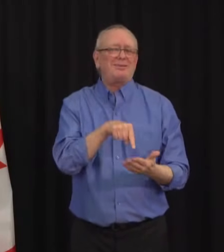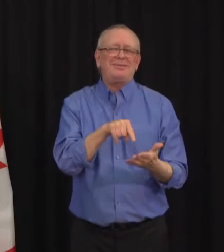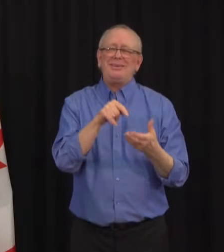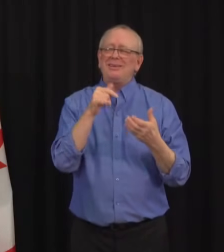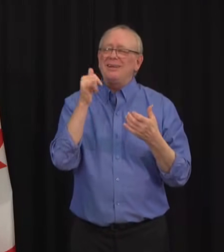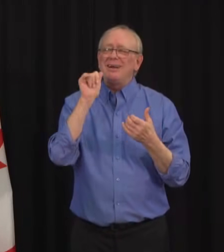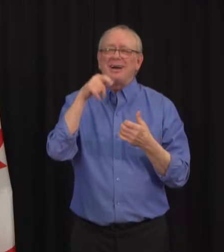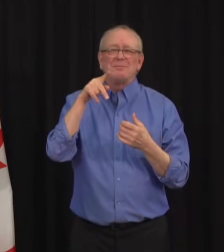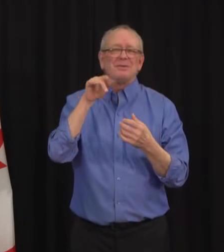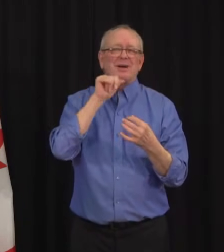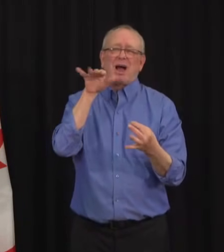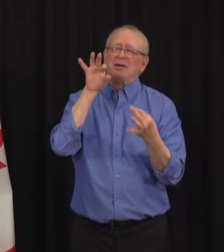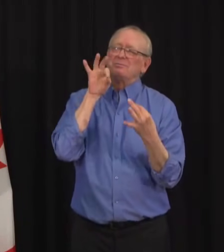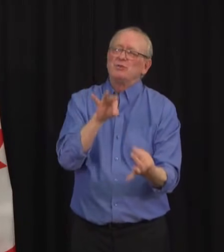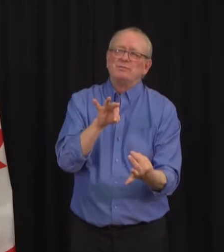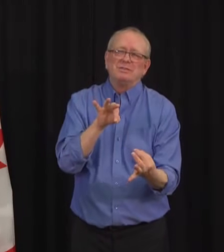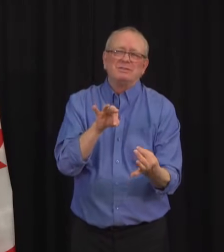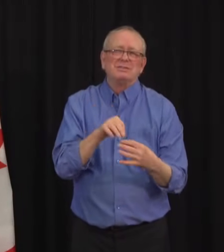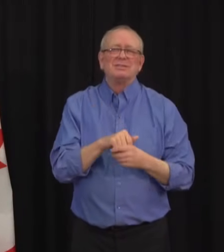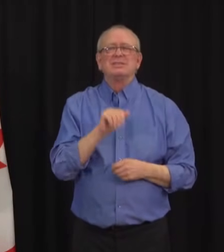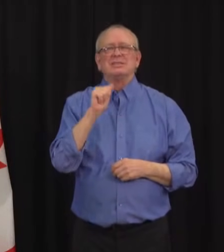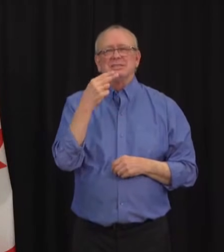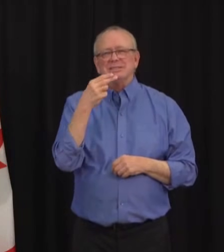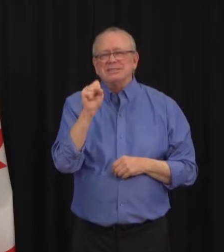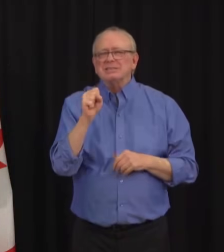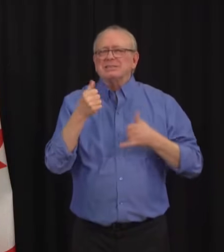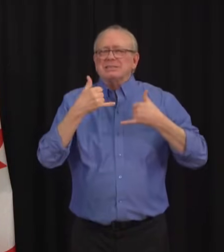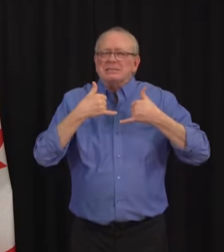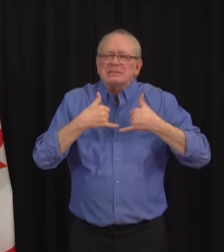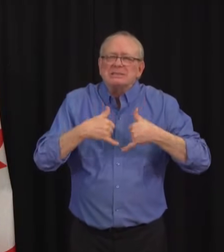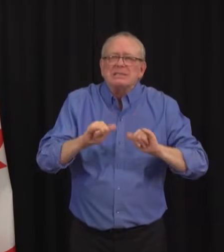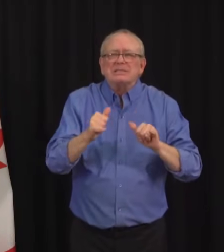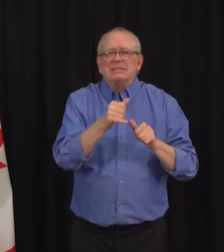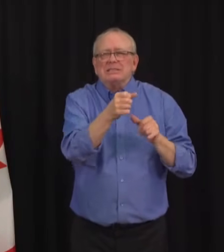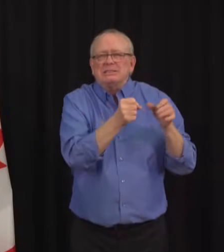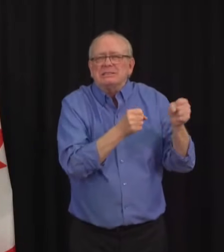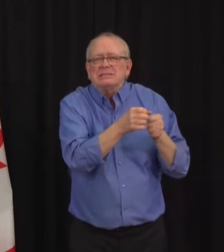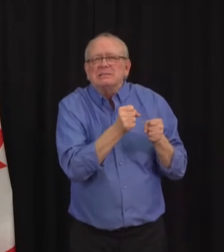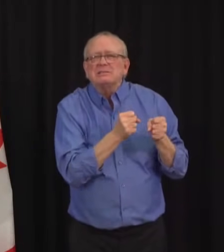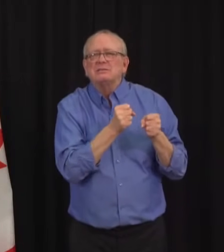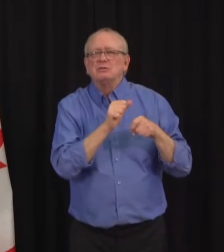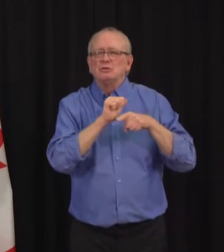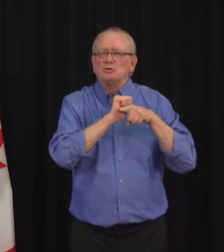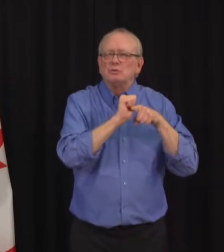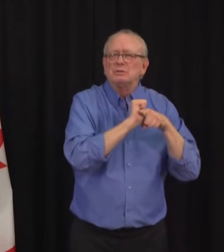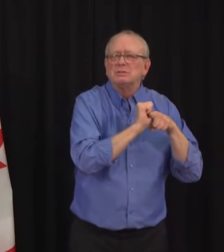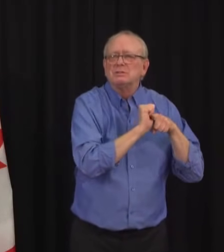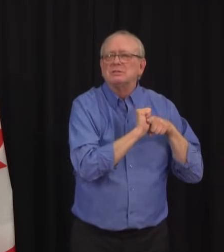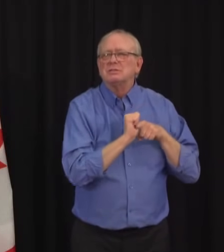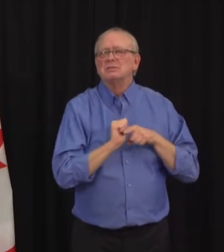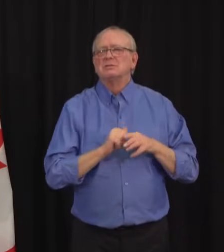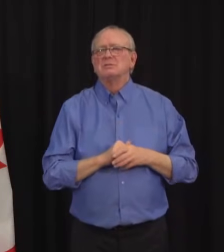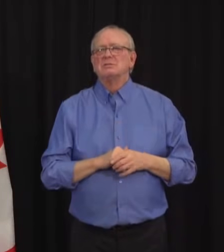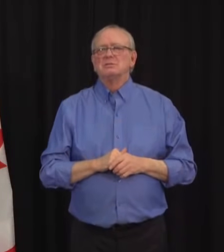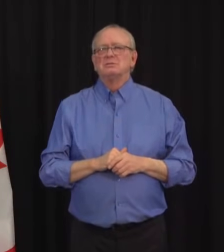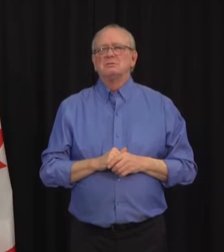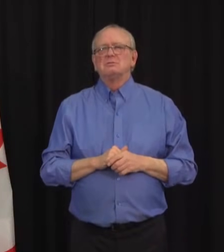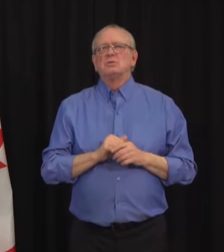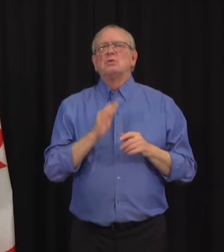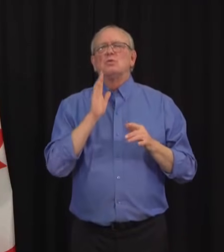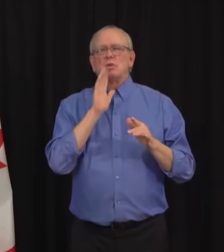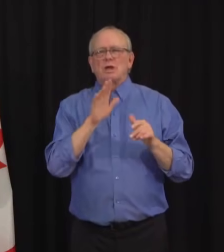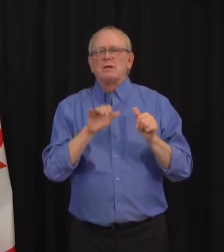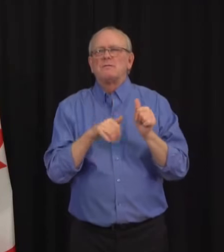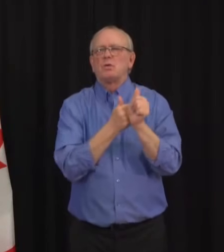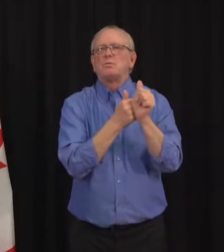is working to recruit and train more contact tracers. They would have a more precise number, so we can maybe follow up with AHS to